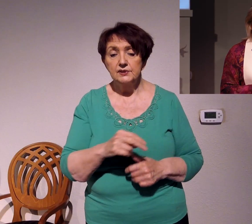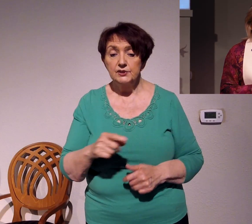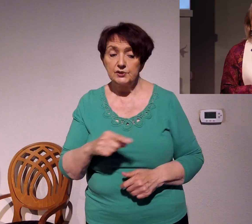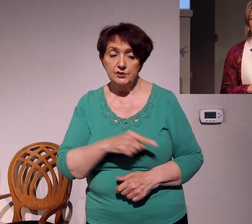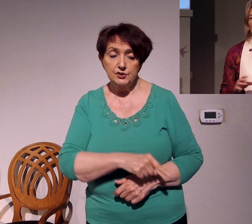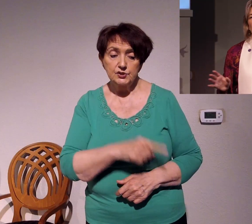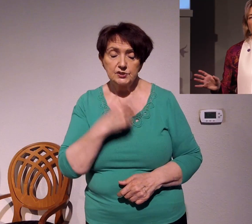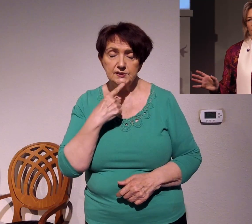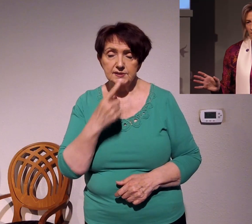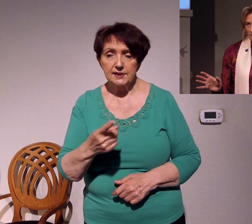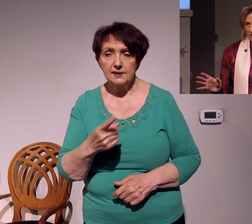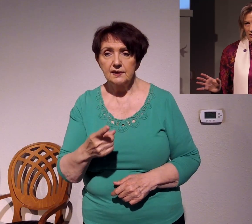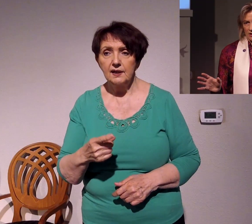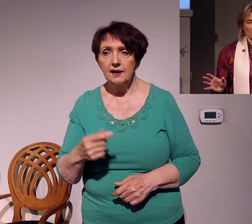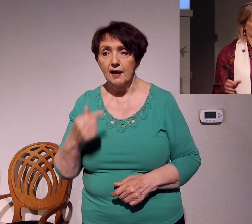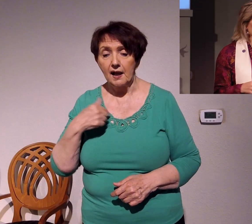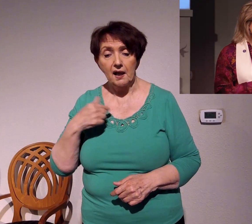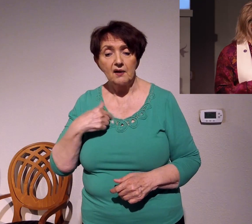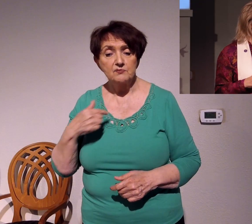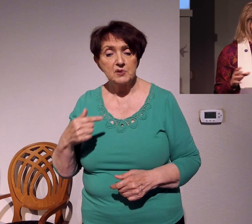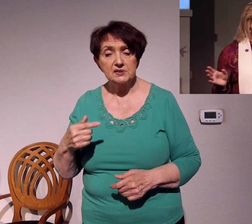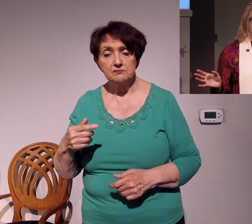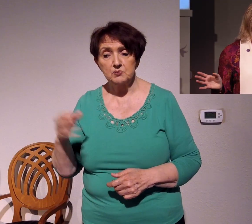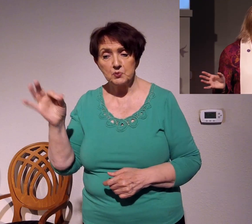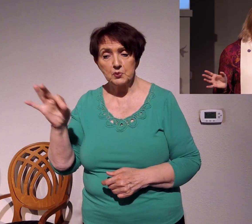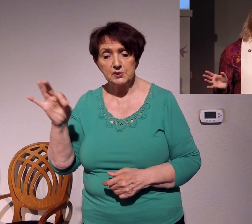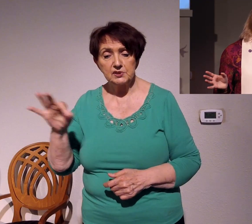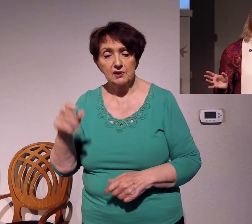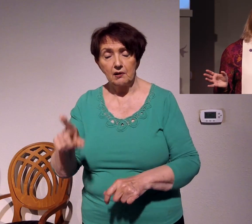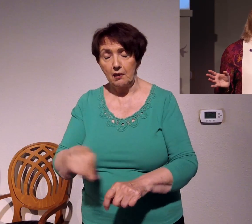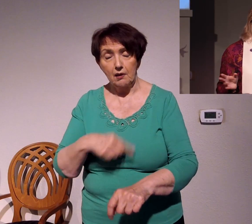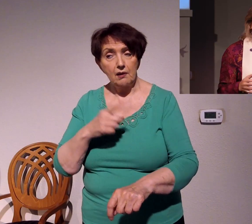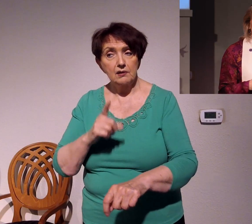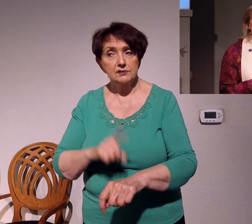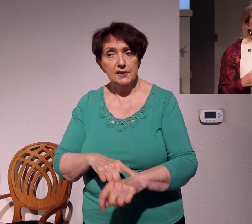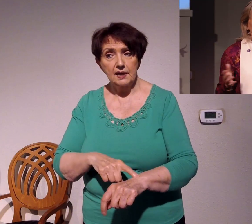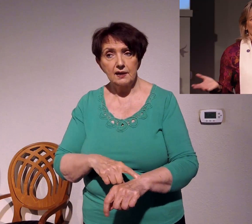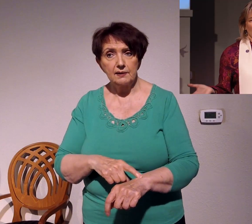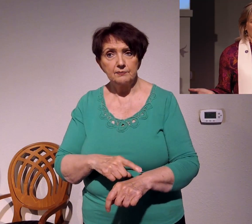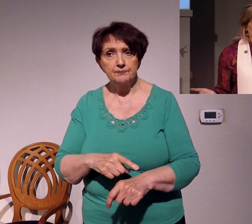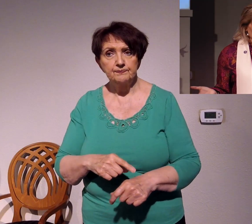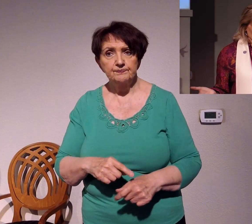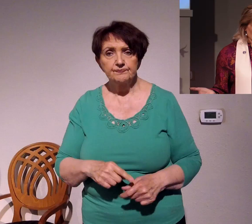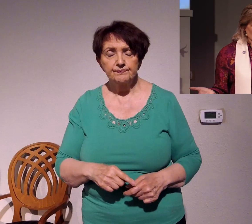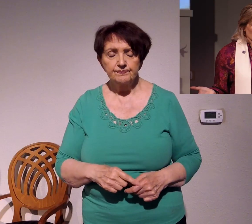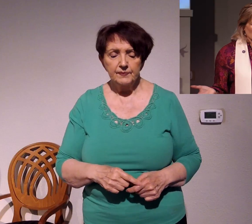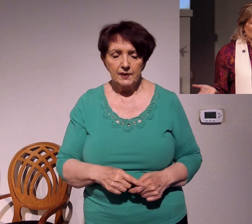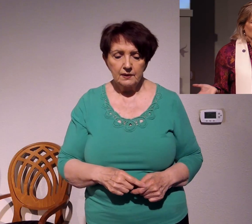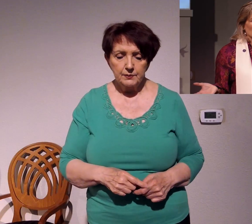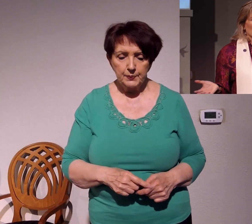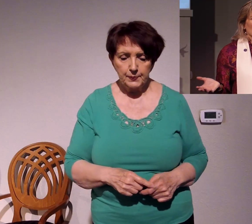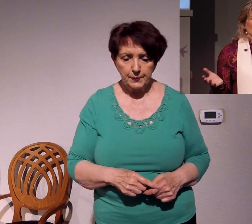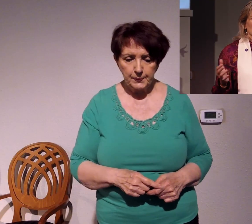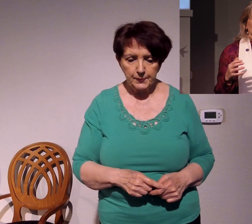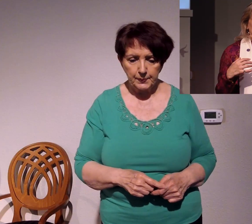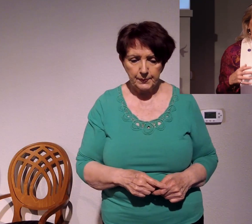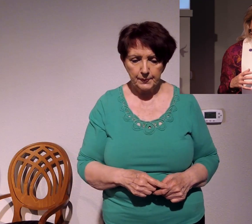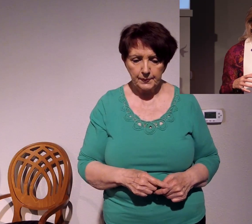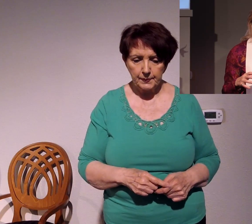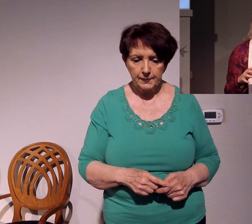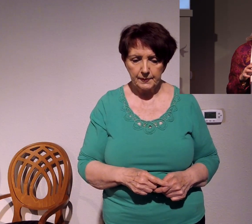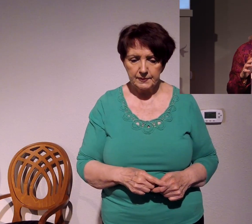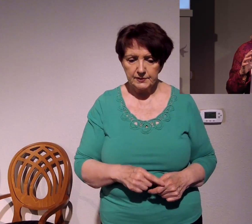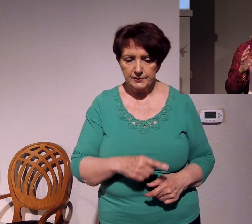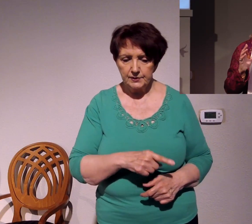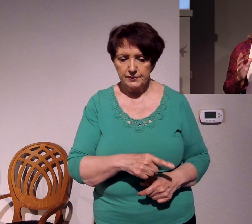She's been in this a long time. She's traveled all over the world. I gave you her bio last week. She